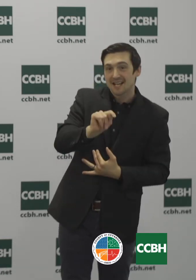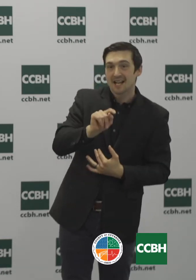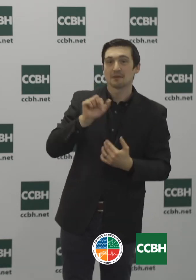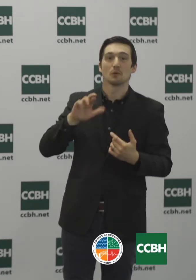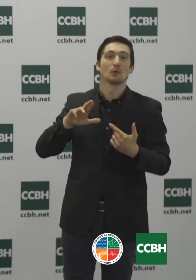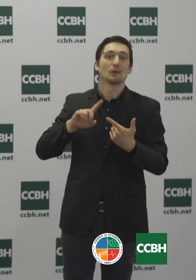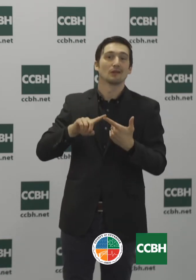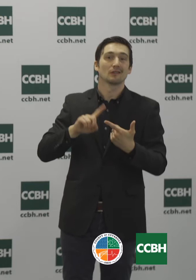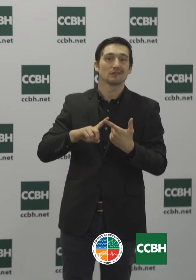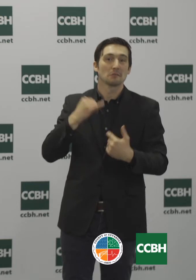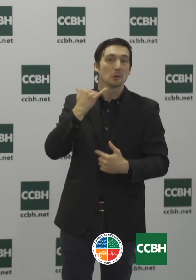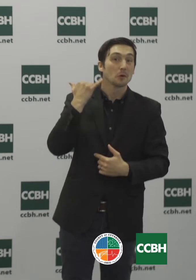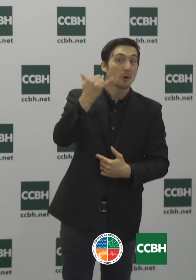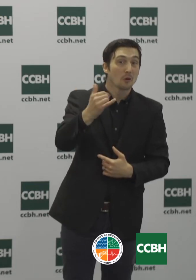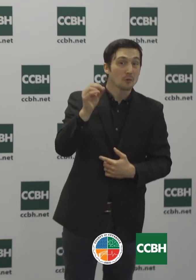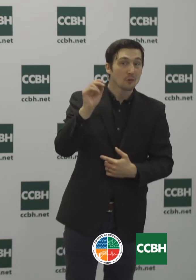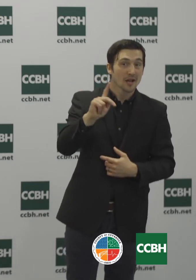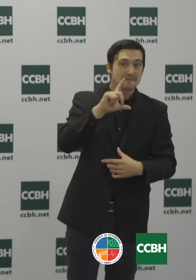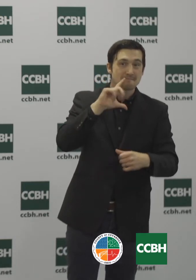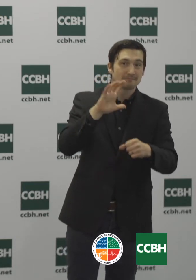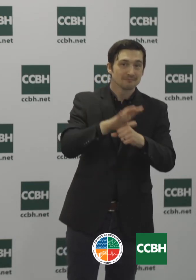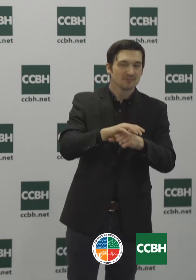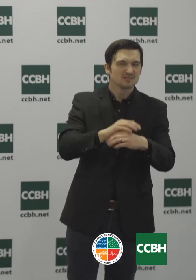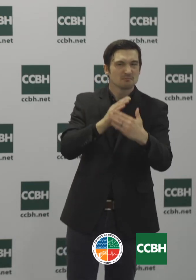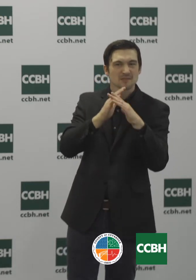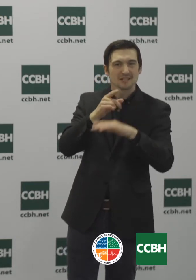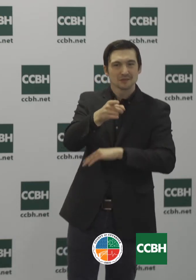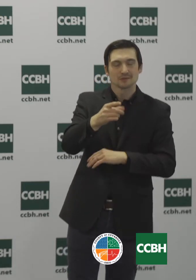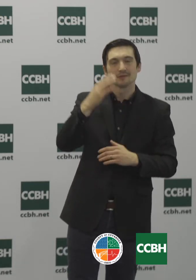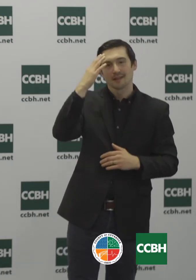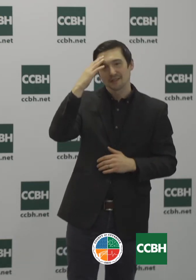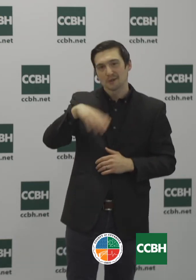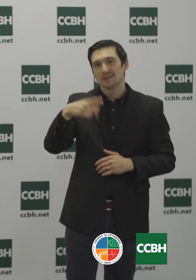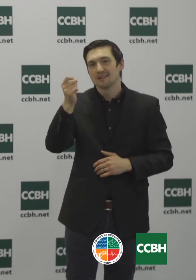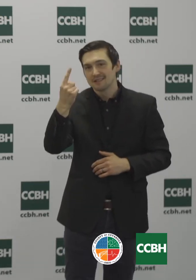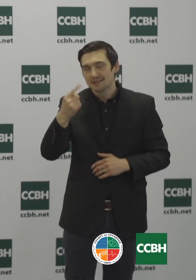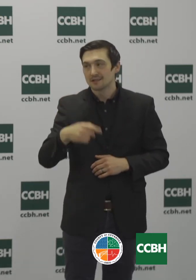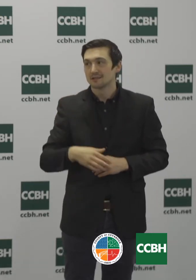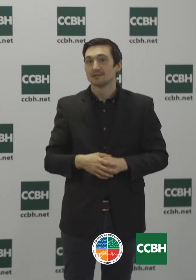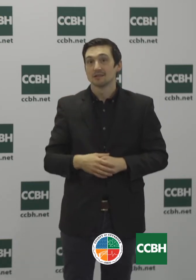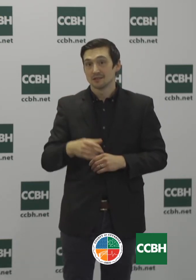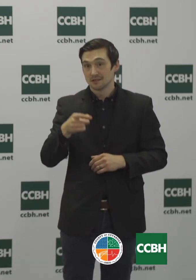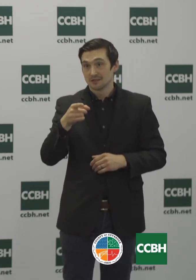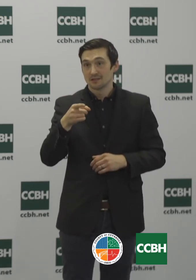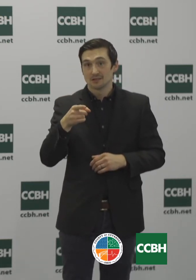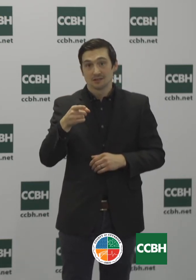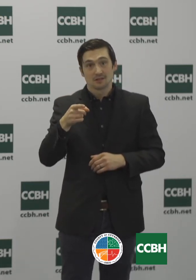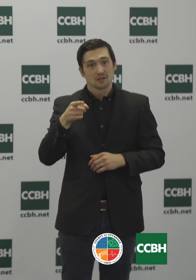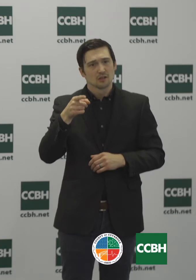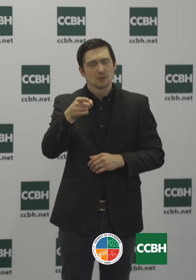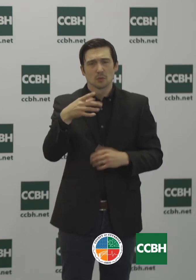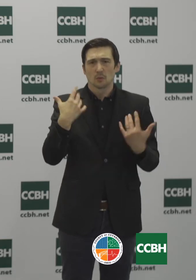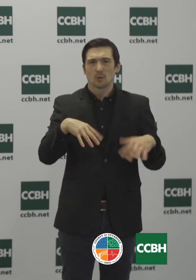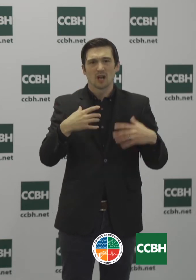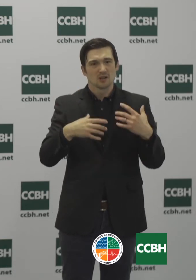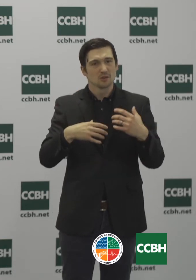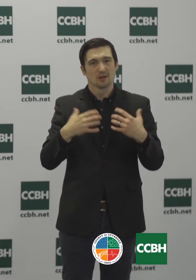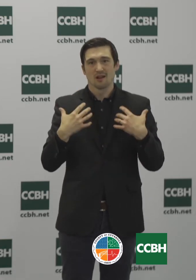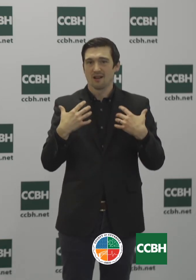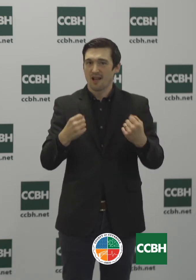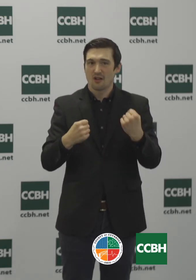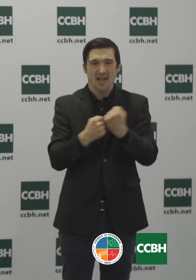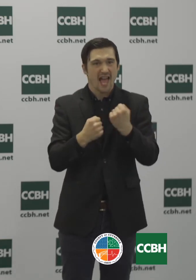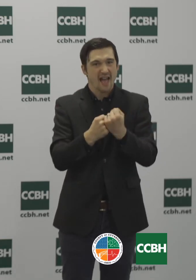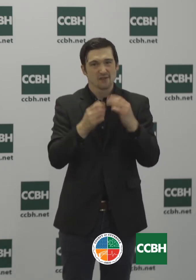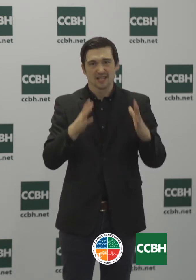or on the phone with you to protect you. And I know you understand it. You're a You're a bigger public health advocate than I am,